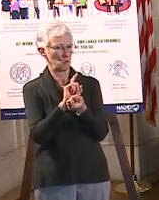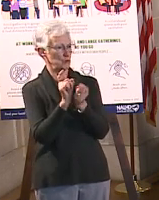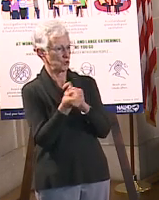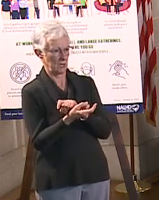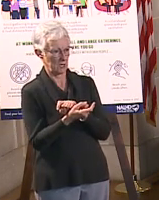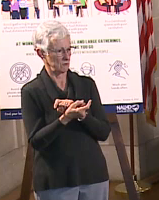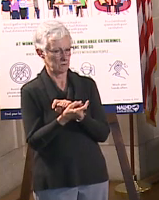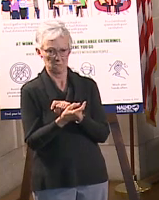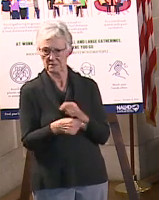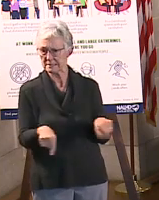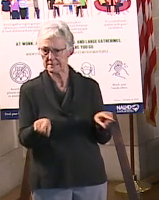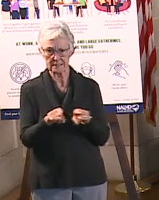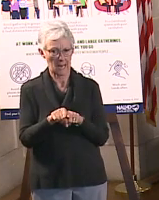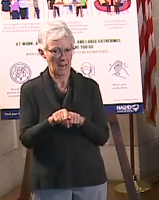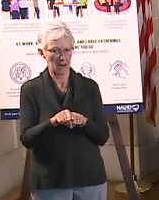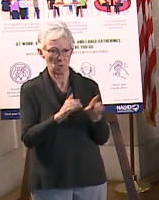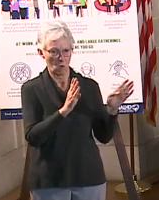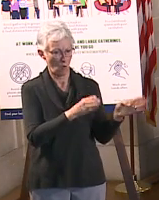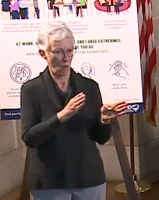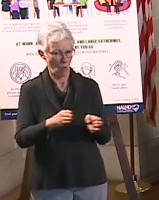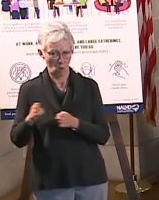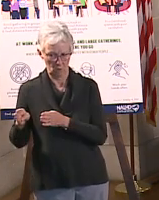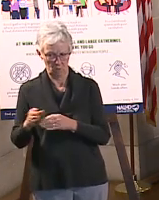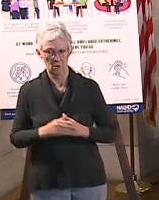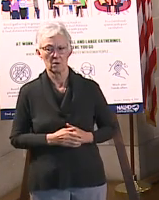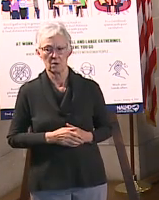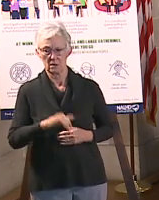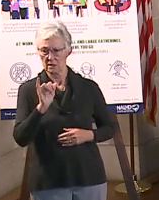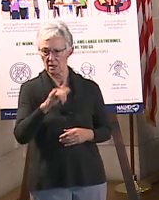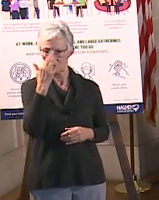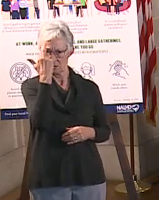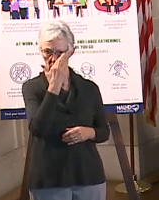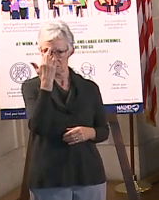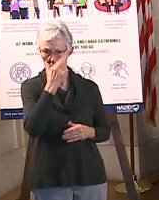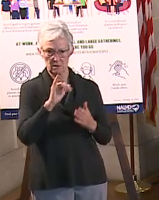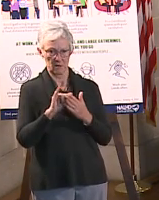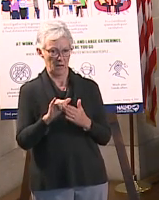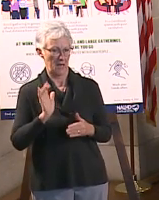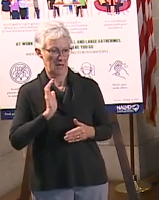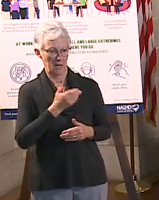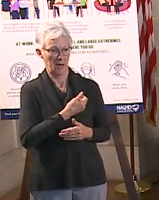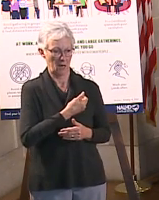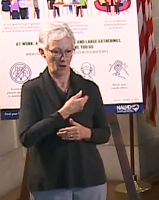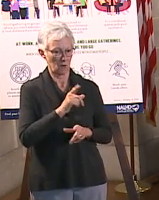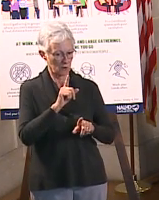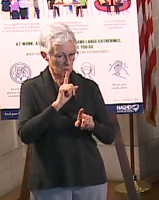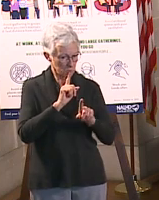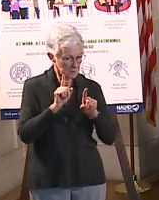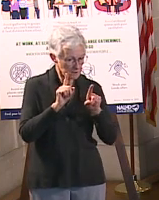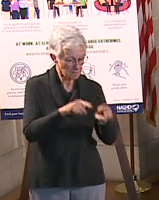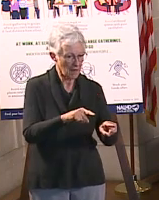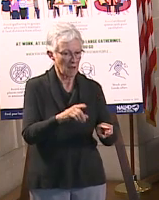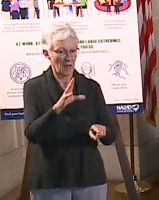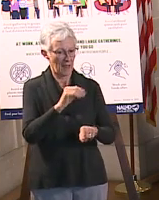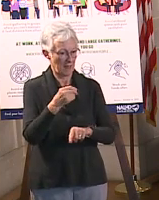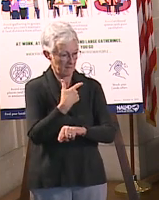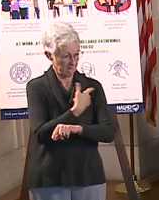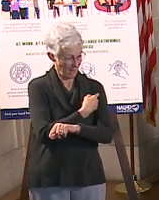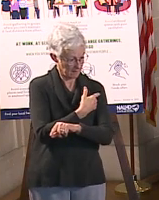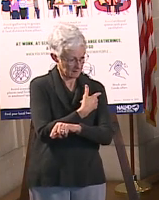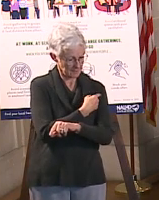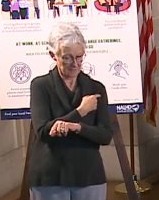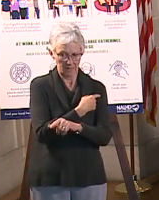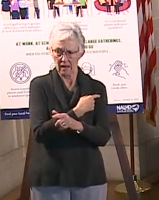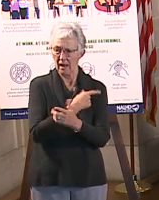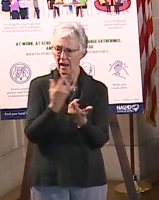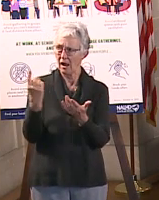same order. And therefore, it's not by coincidence that the remedy and the vaccine comes right at